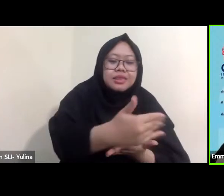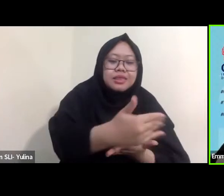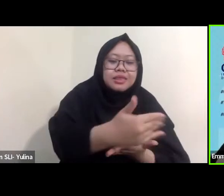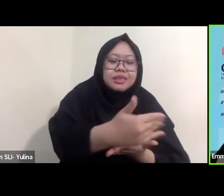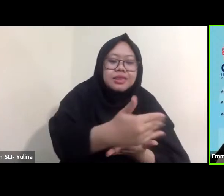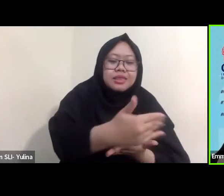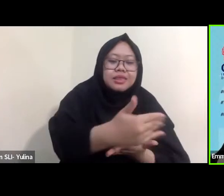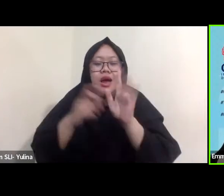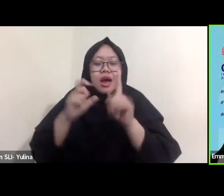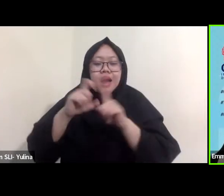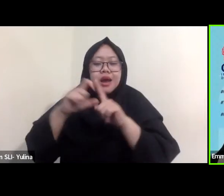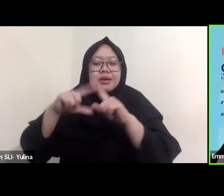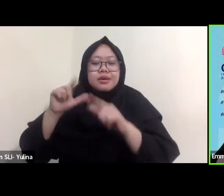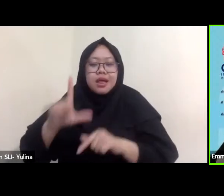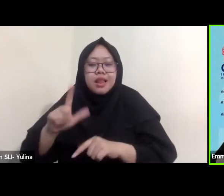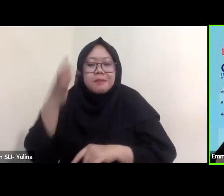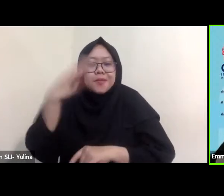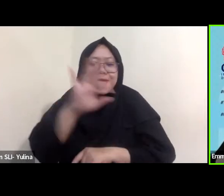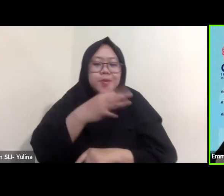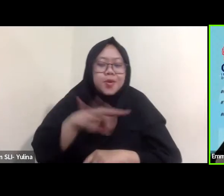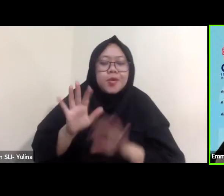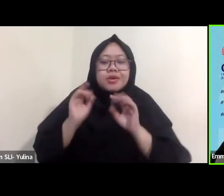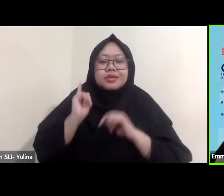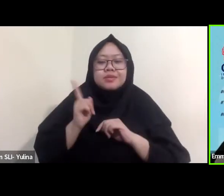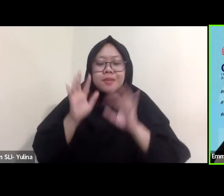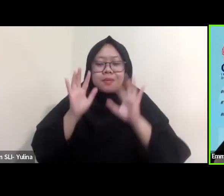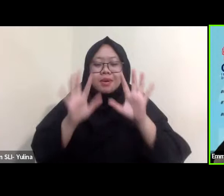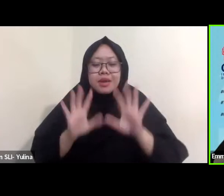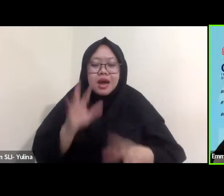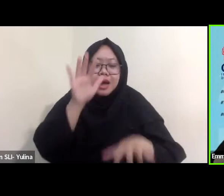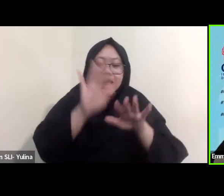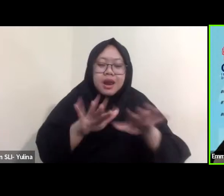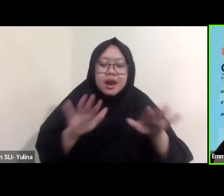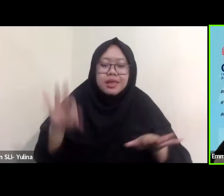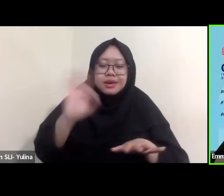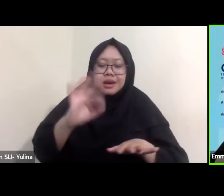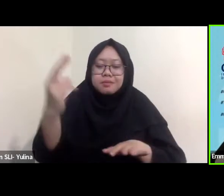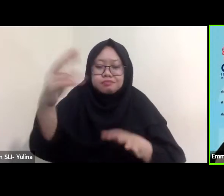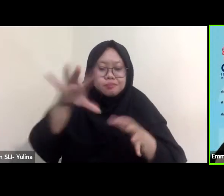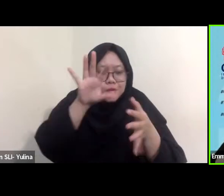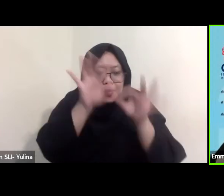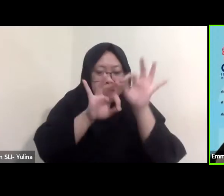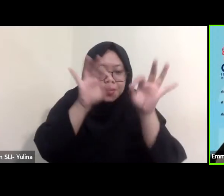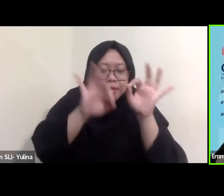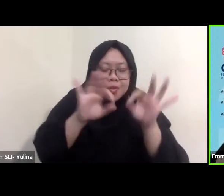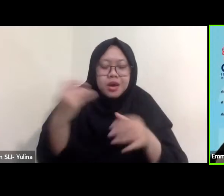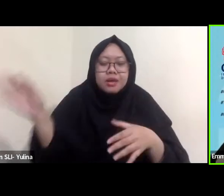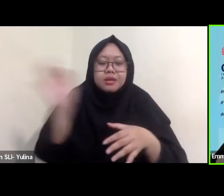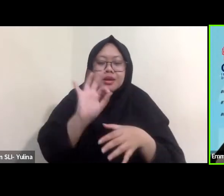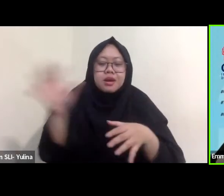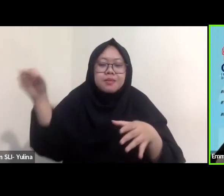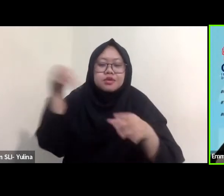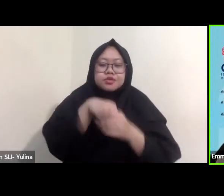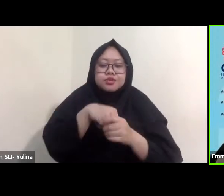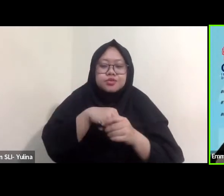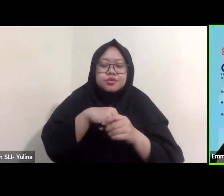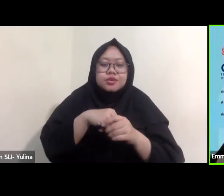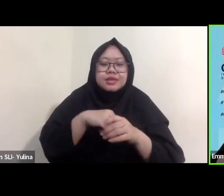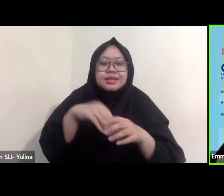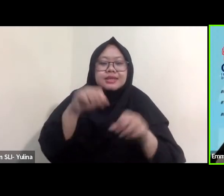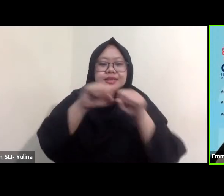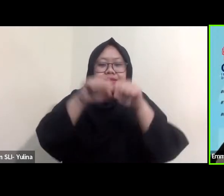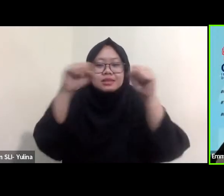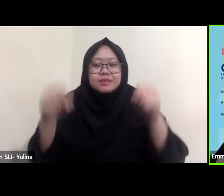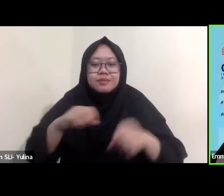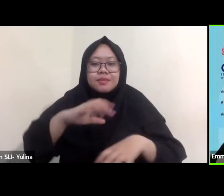in education management information systems, such as displaced children, refugees,